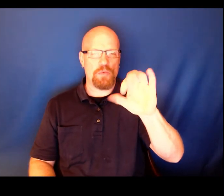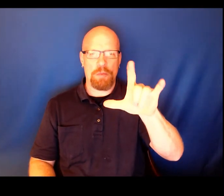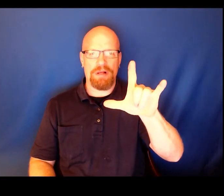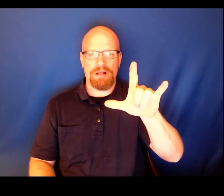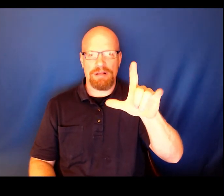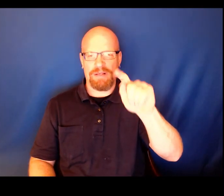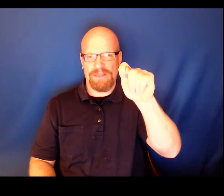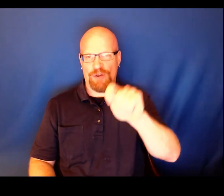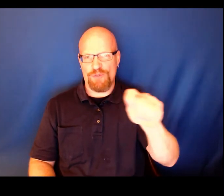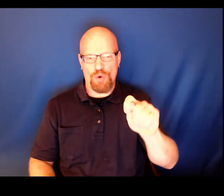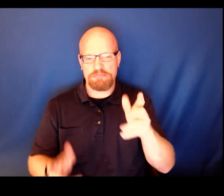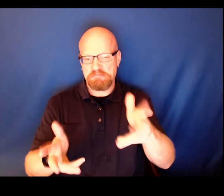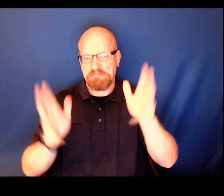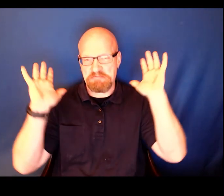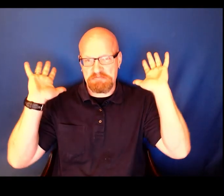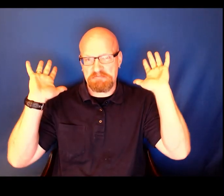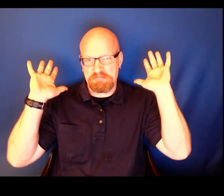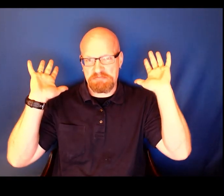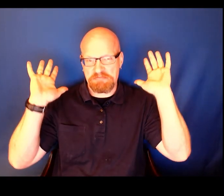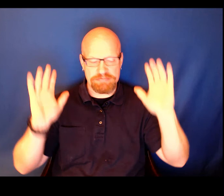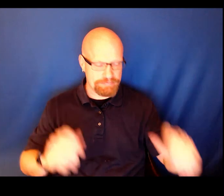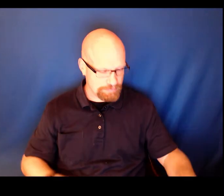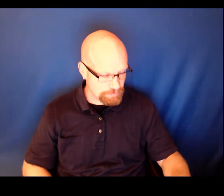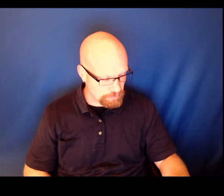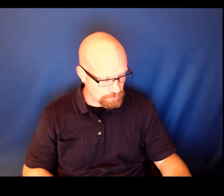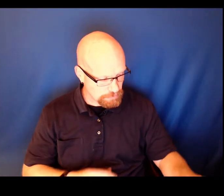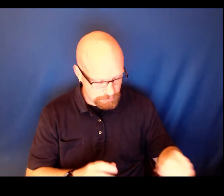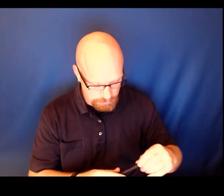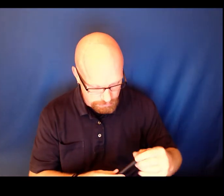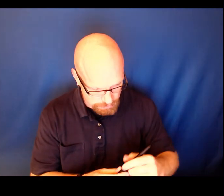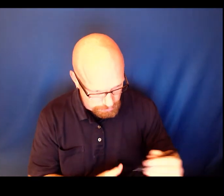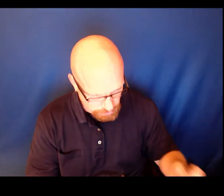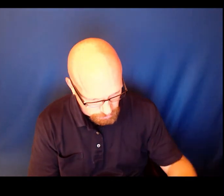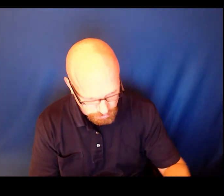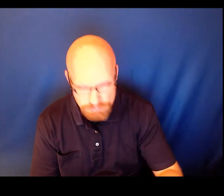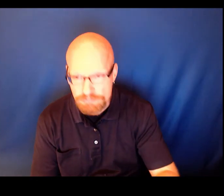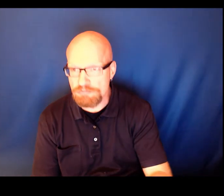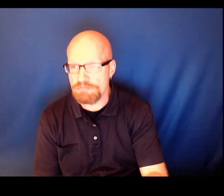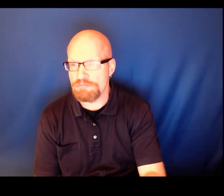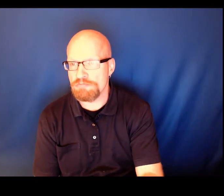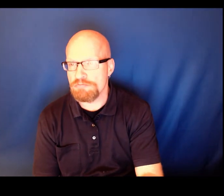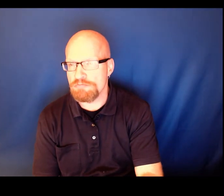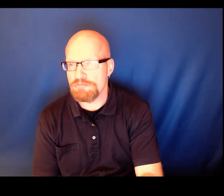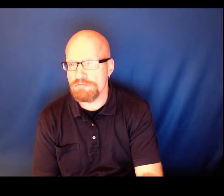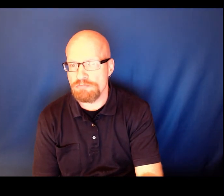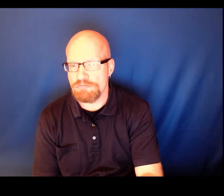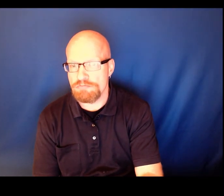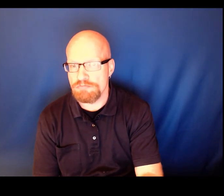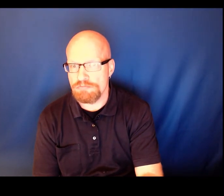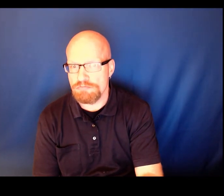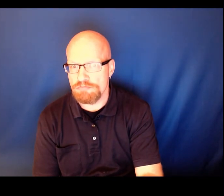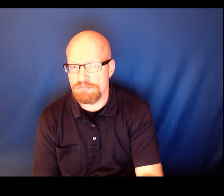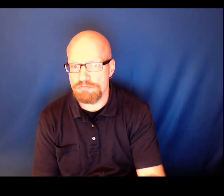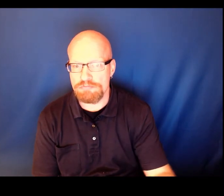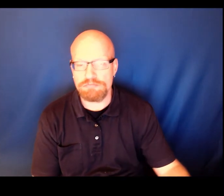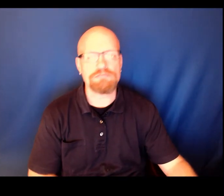not a polynomial, so we can't even classify it. We would just say, nope, not a polynomial.